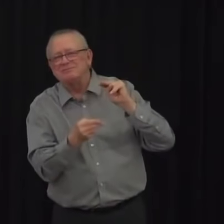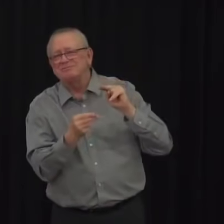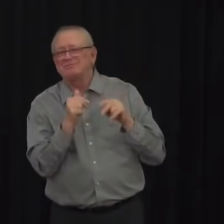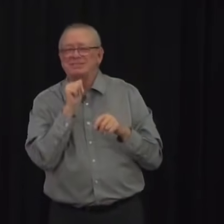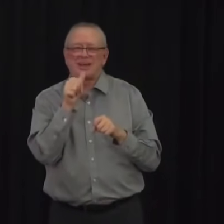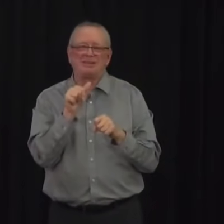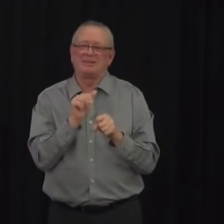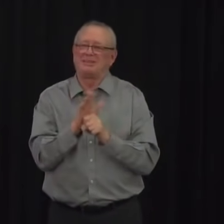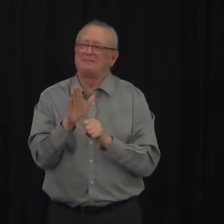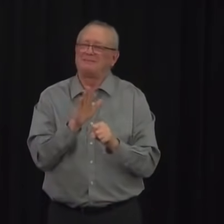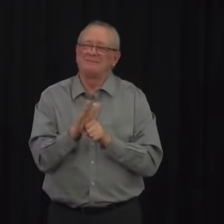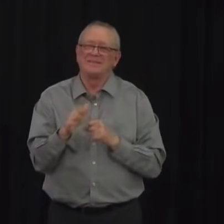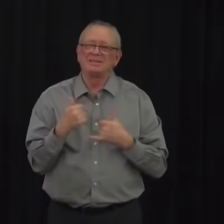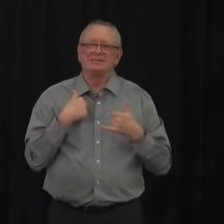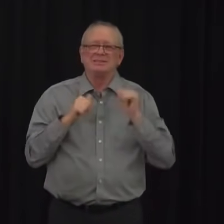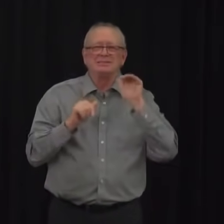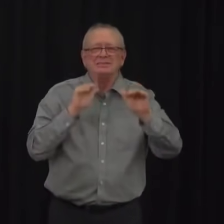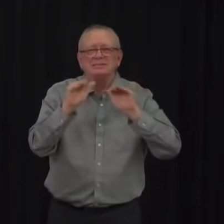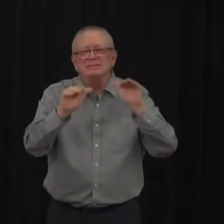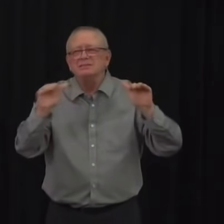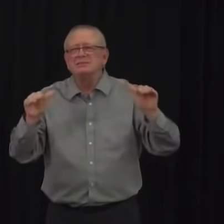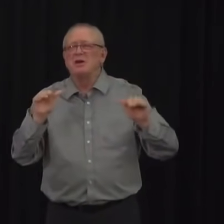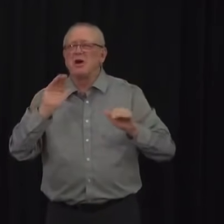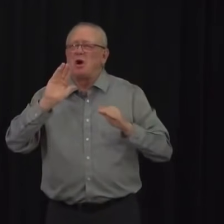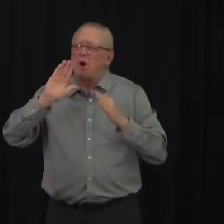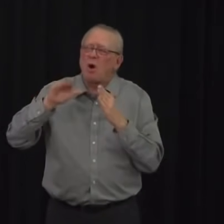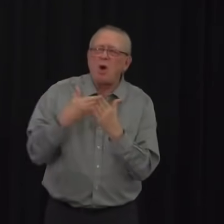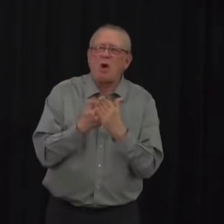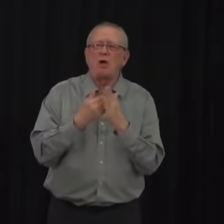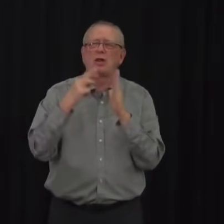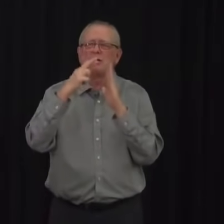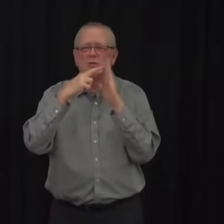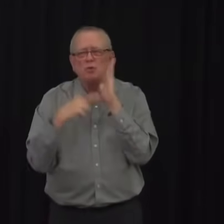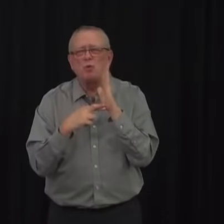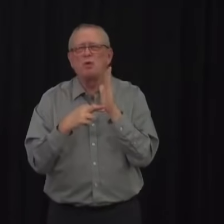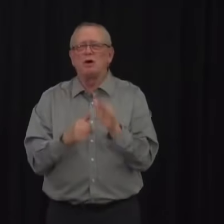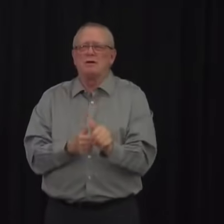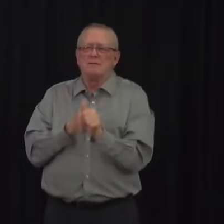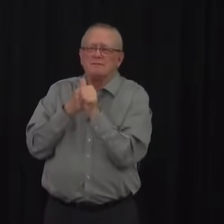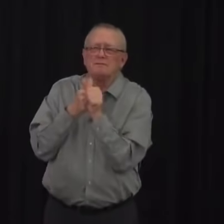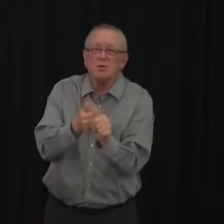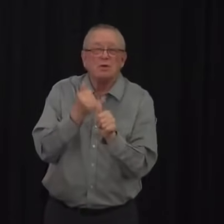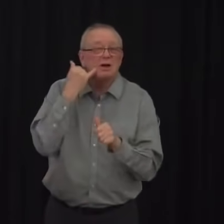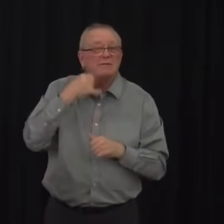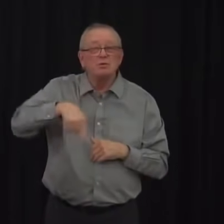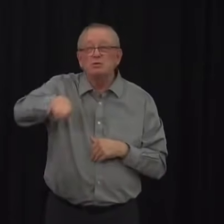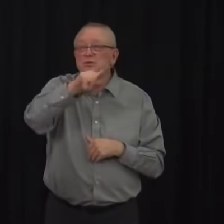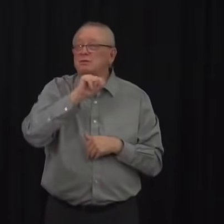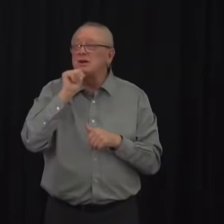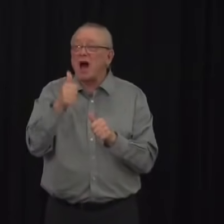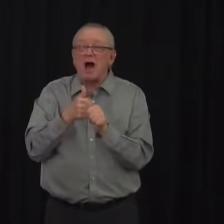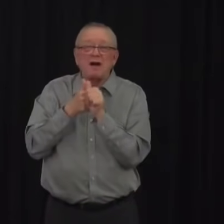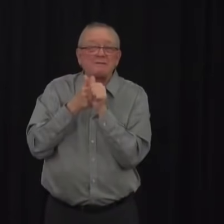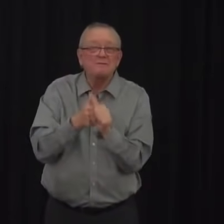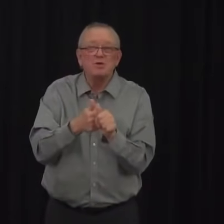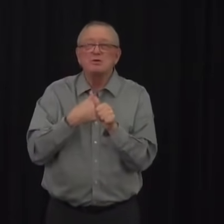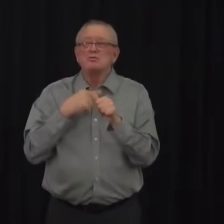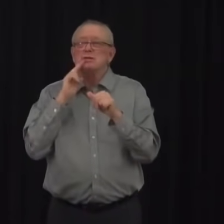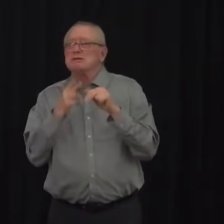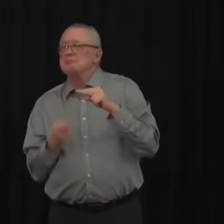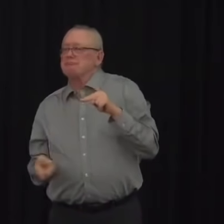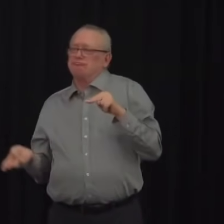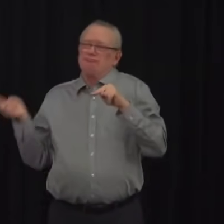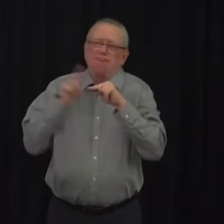of those measures to the letter, or unfortunately, we will need to put in additional restrictions. I will need to make recommendations on additional